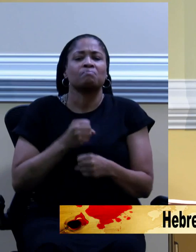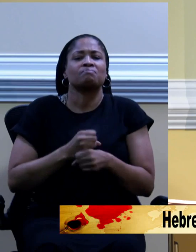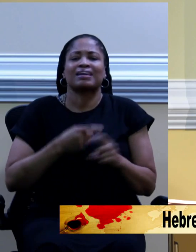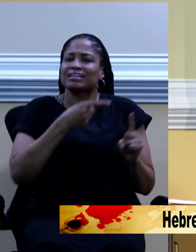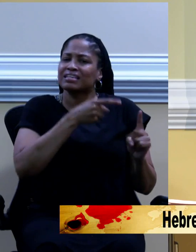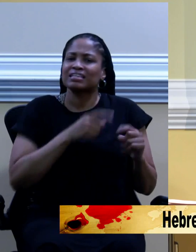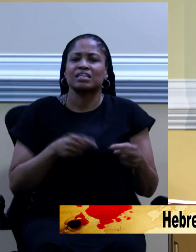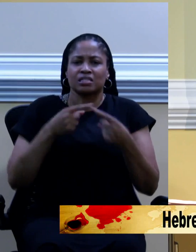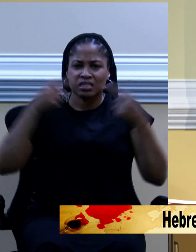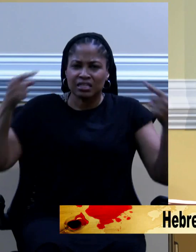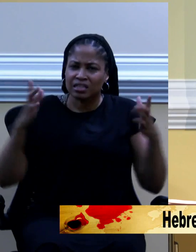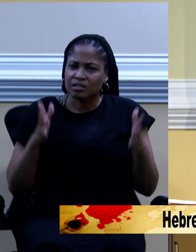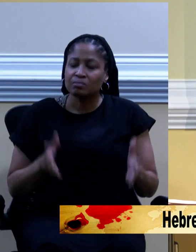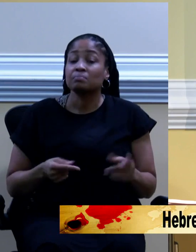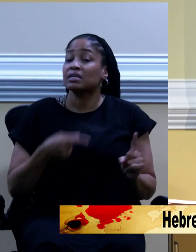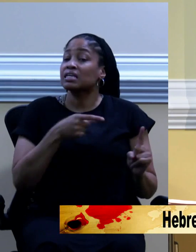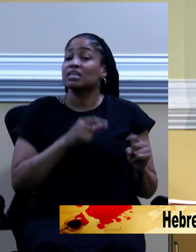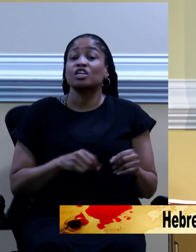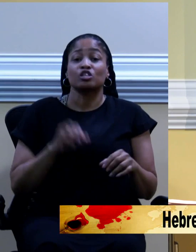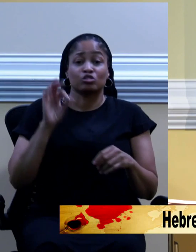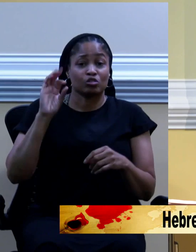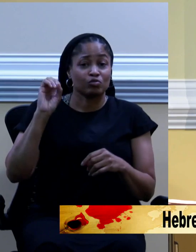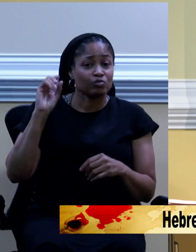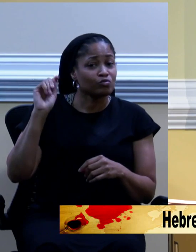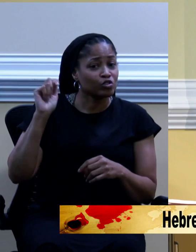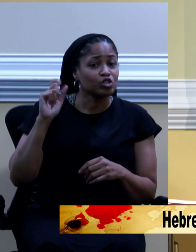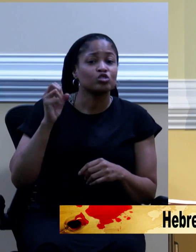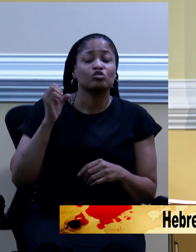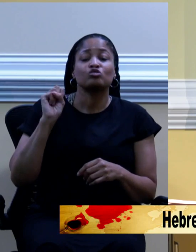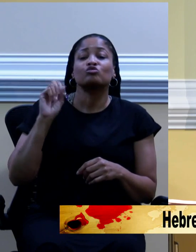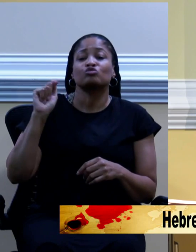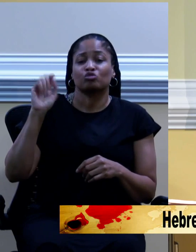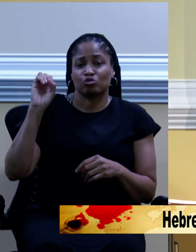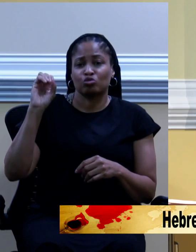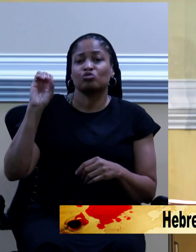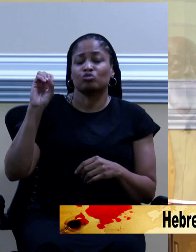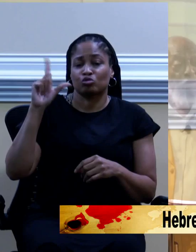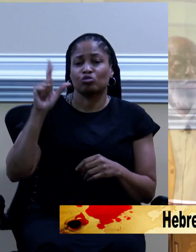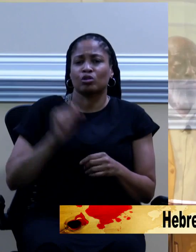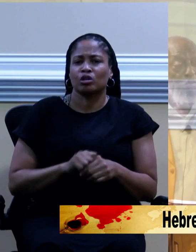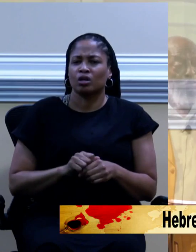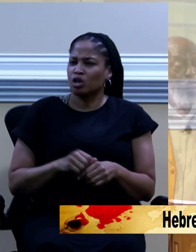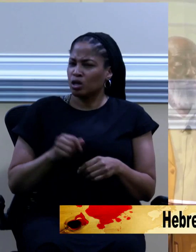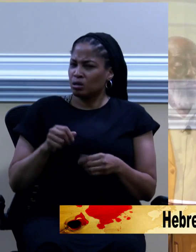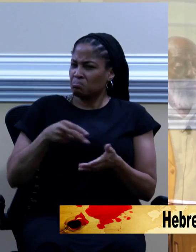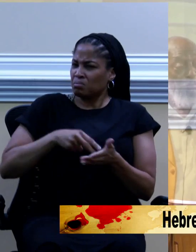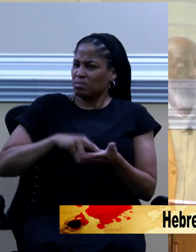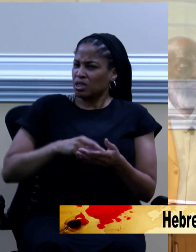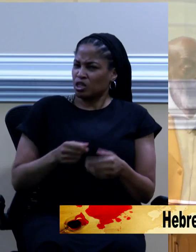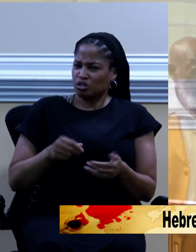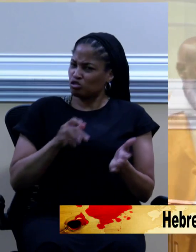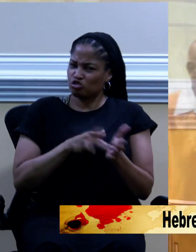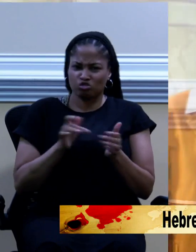footstool. You mean Jesus got enemies? You better bet so. Yes, sir. You just make sure that you ain't one of them.